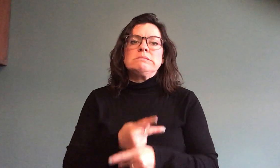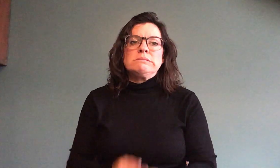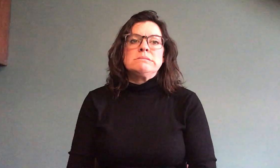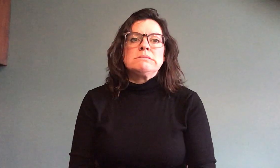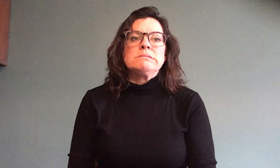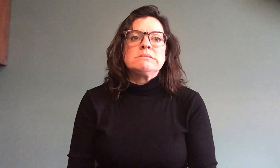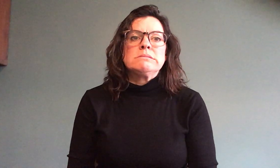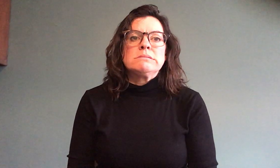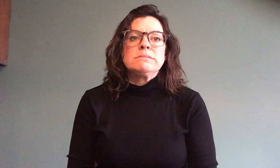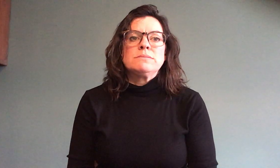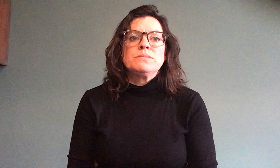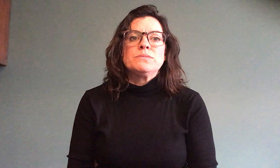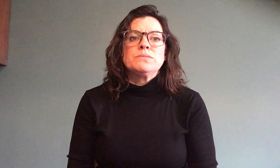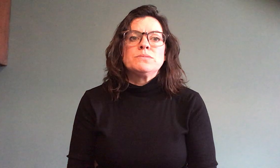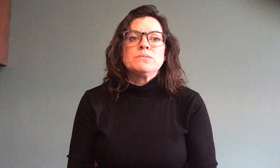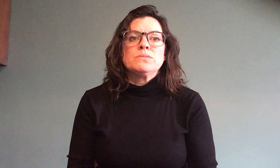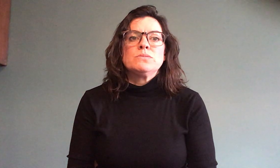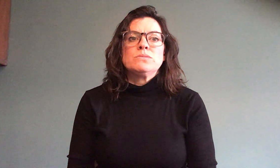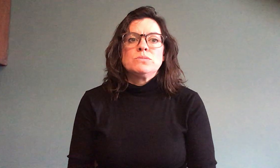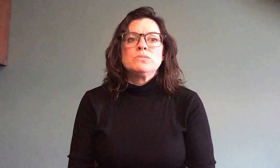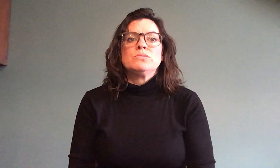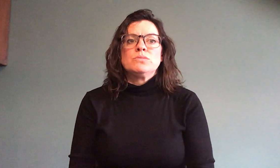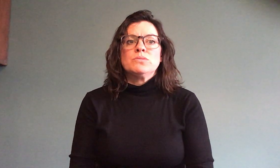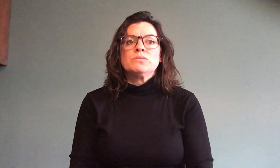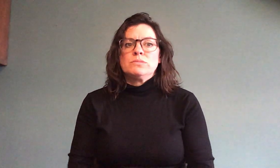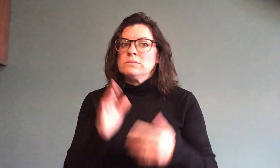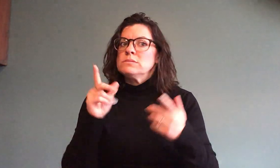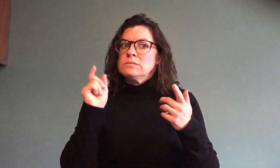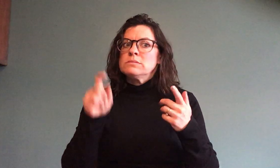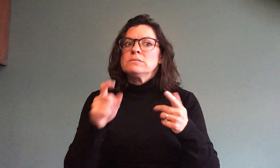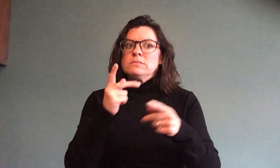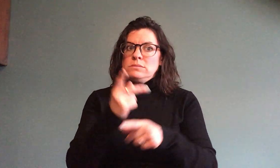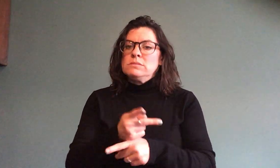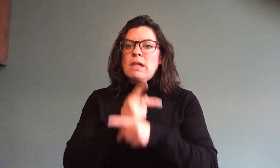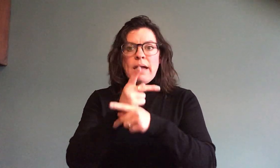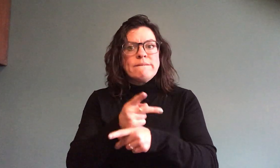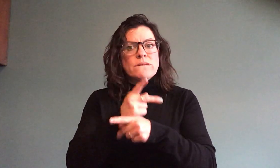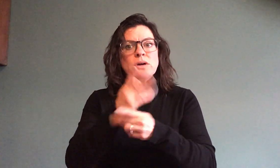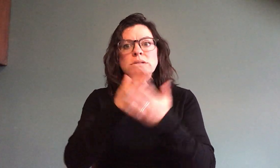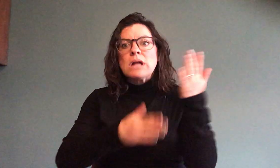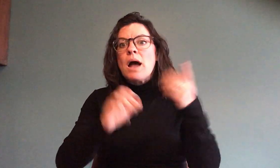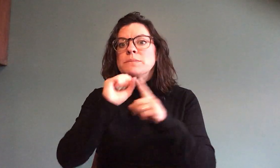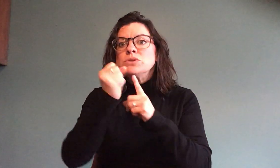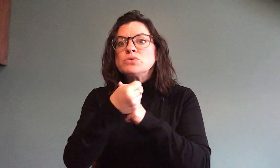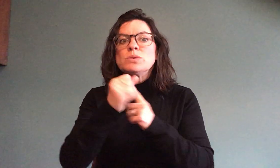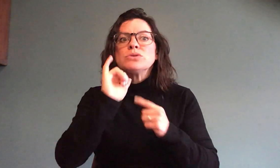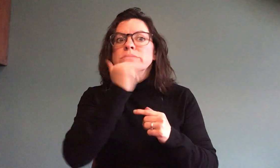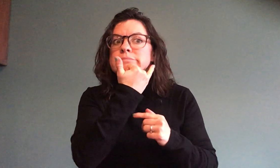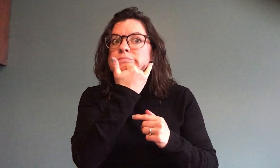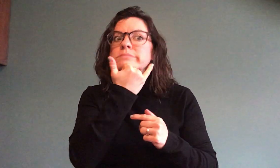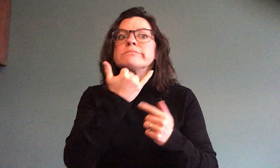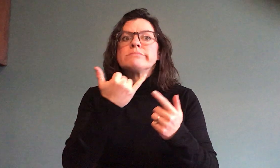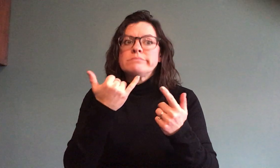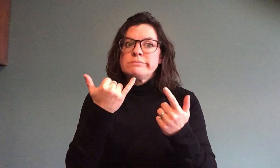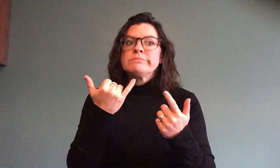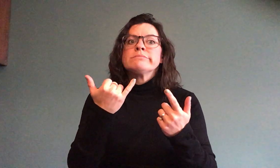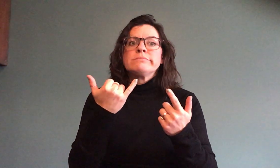through and possibly hit someone. All right, so to protect against flying objects, okay, et